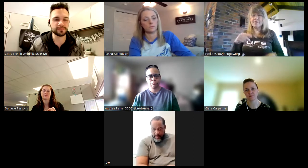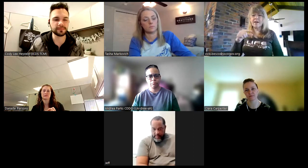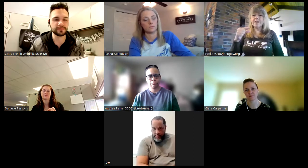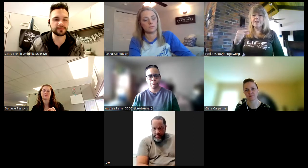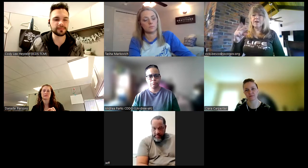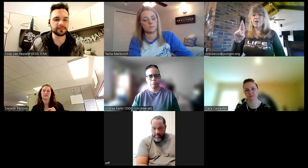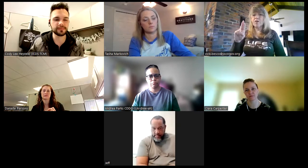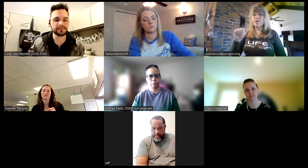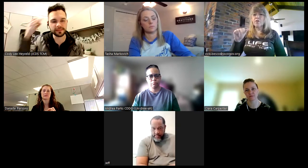sign.